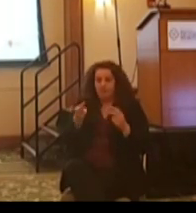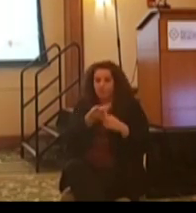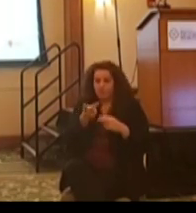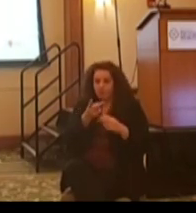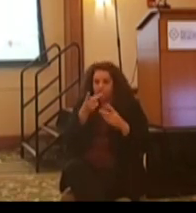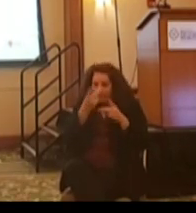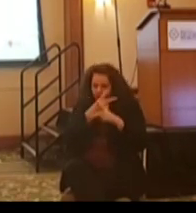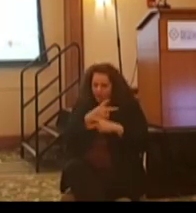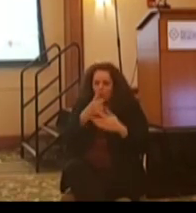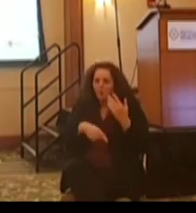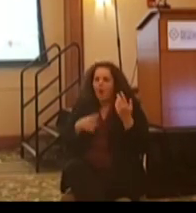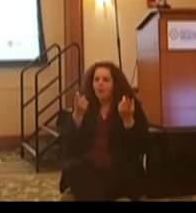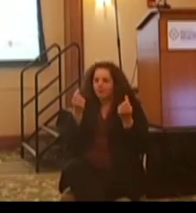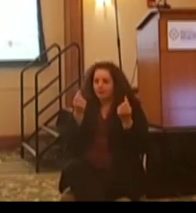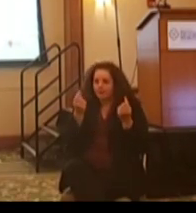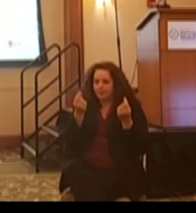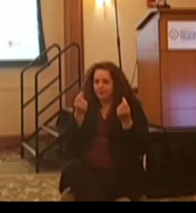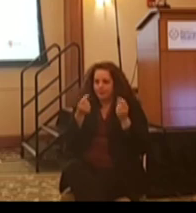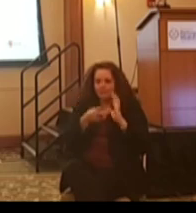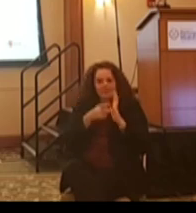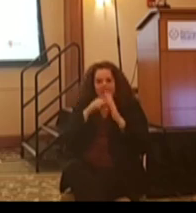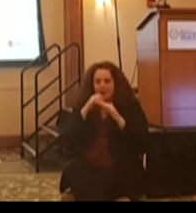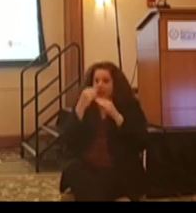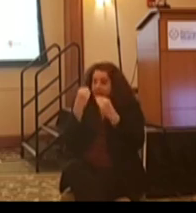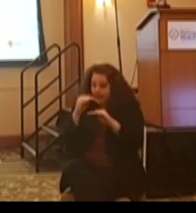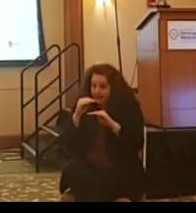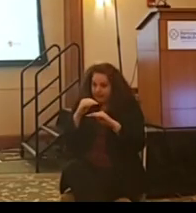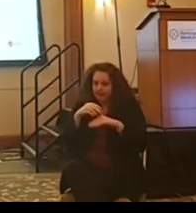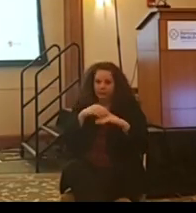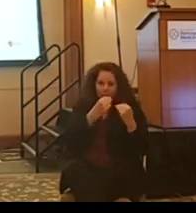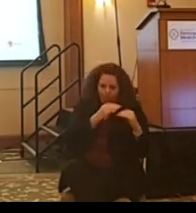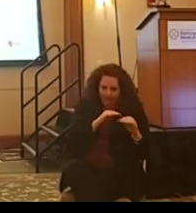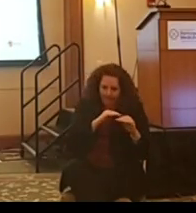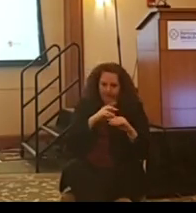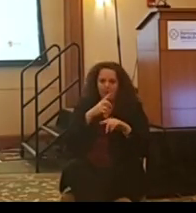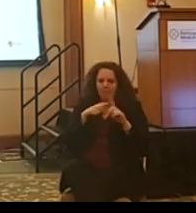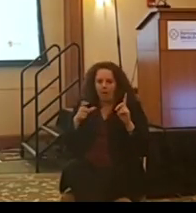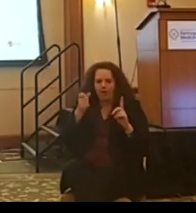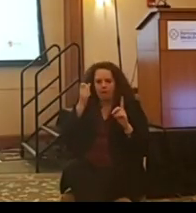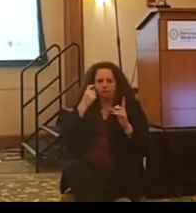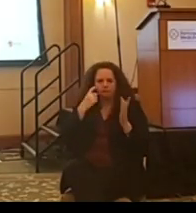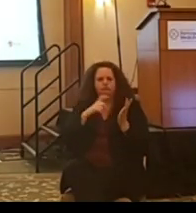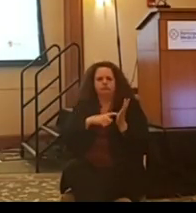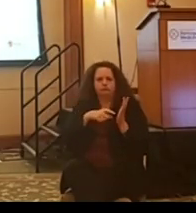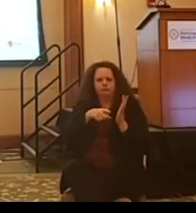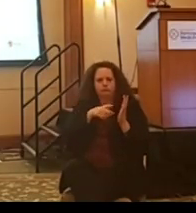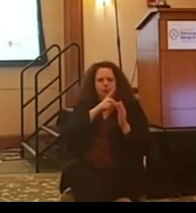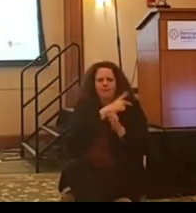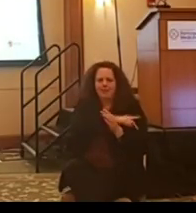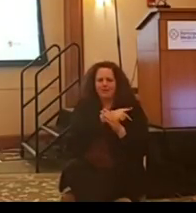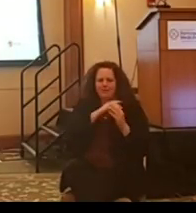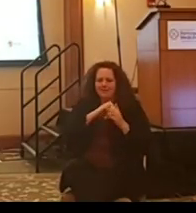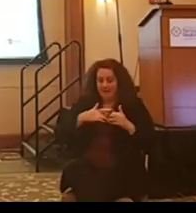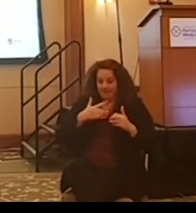it. Not limiting that, but acknowledging that the way that patients are feeling and experiencing their problems